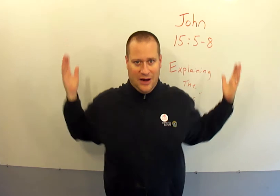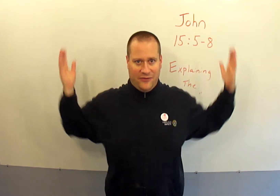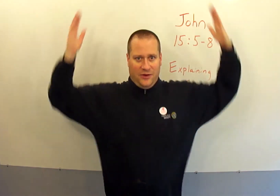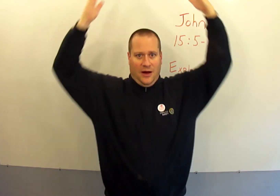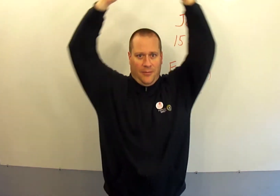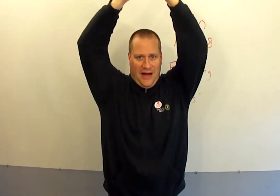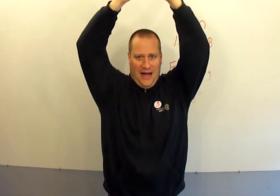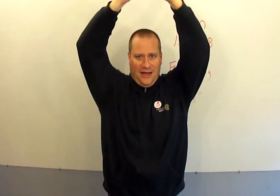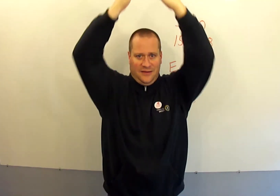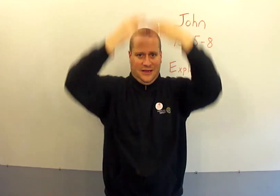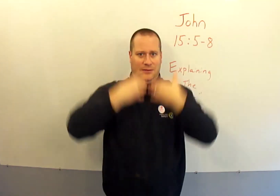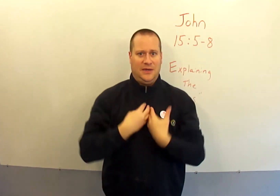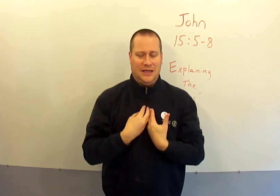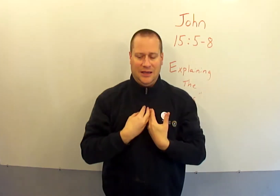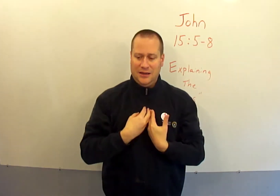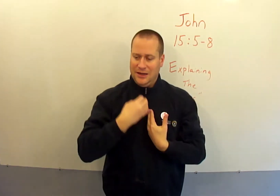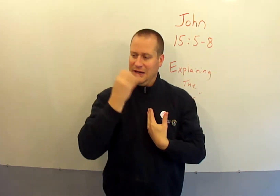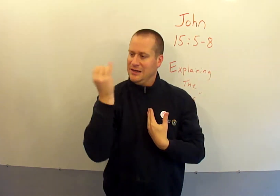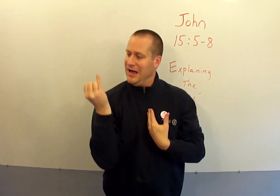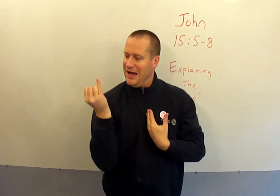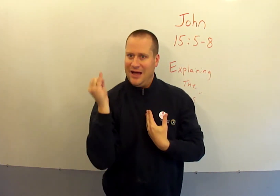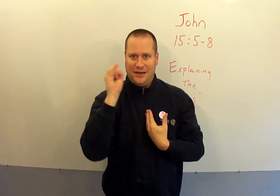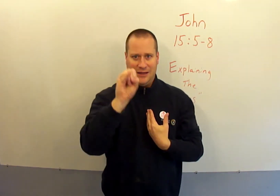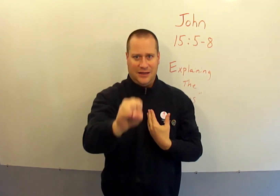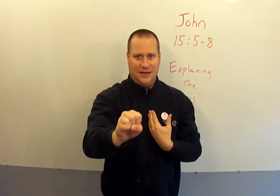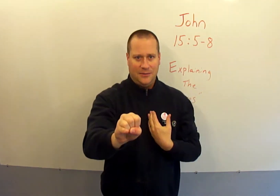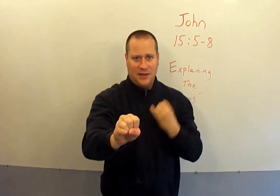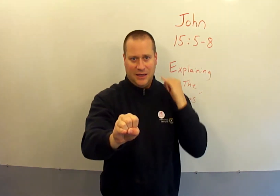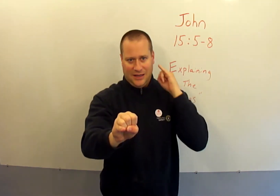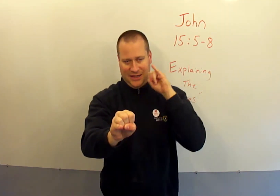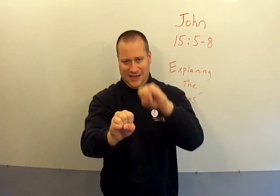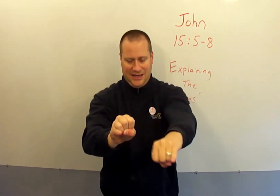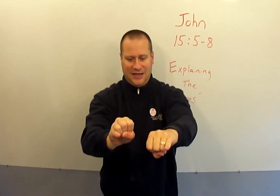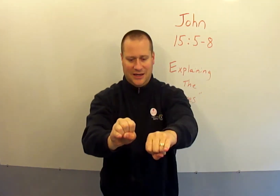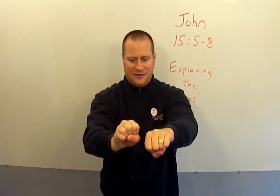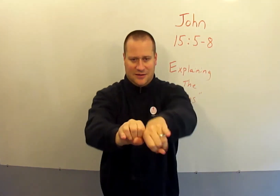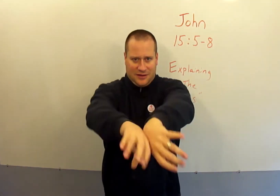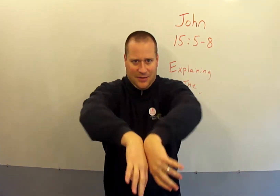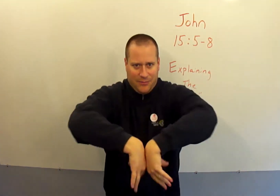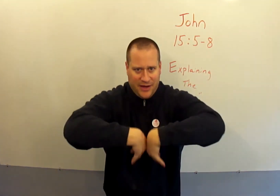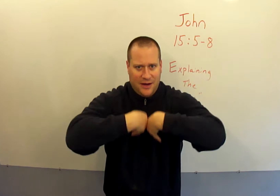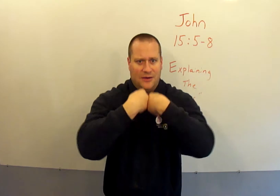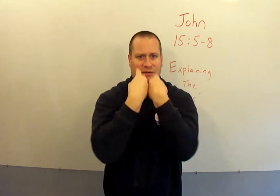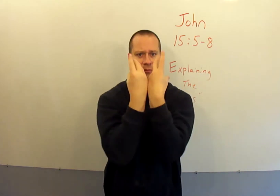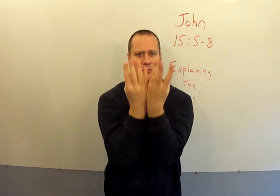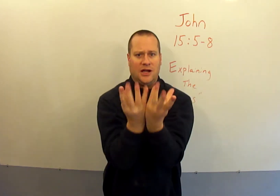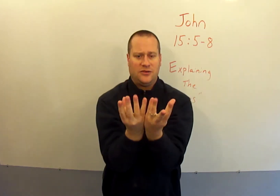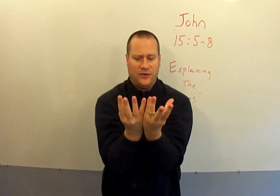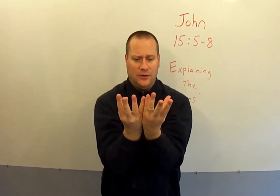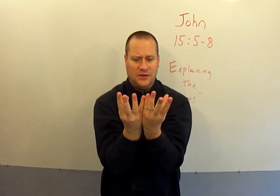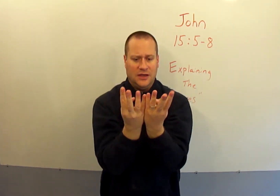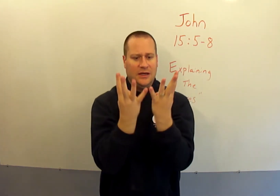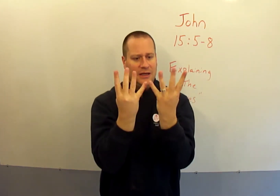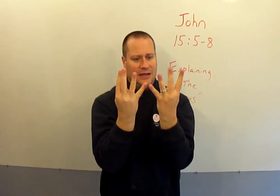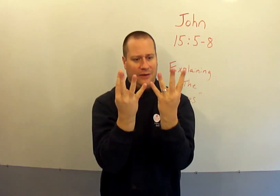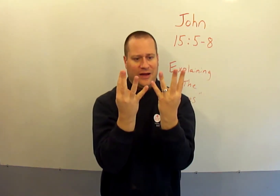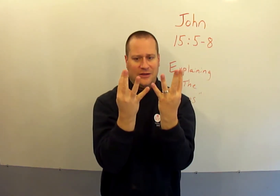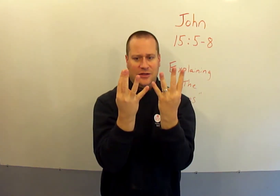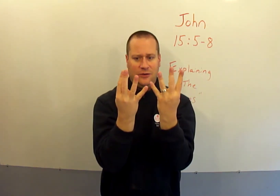Whoever abides in me, and I in him, he it is that bears much fruit. Now we've got